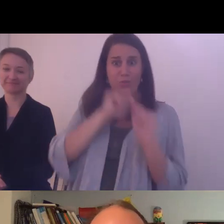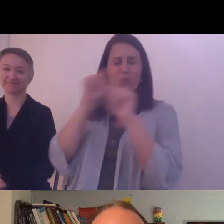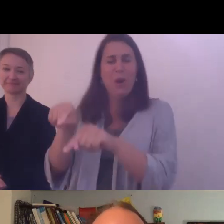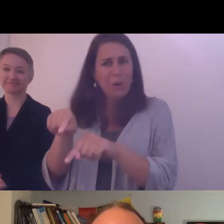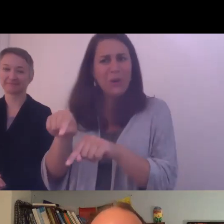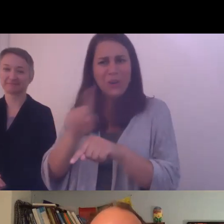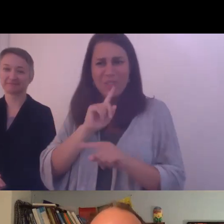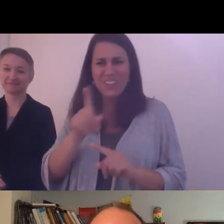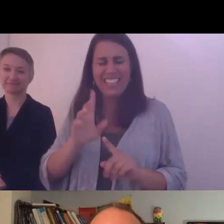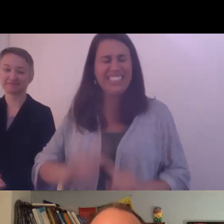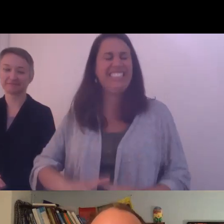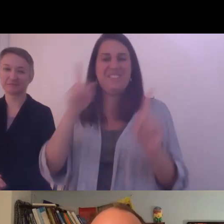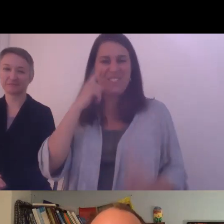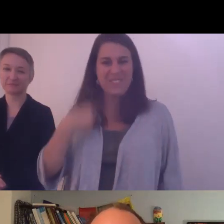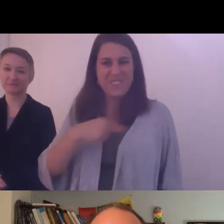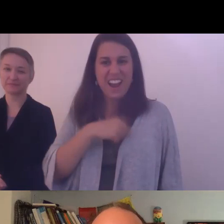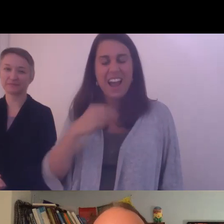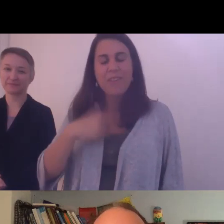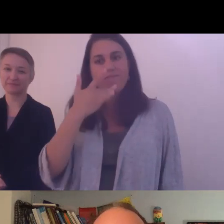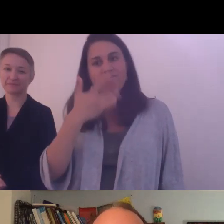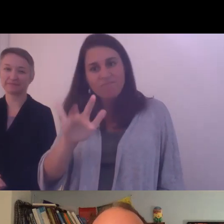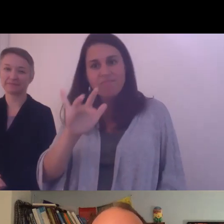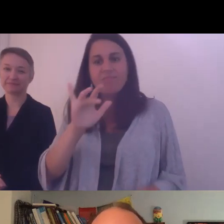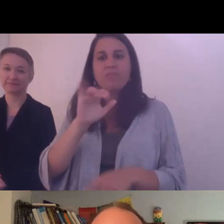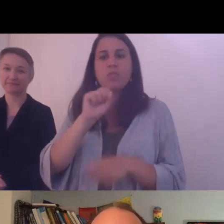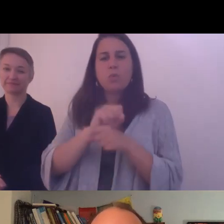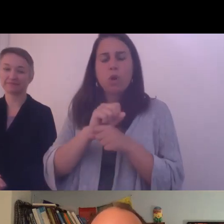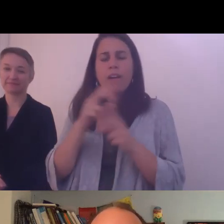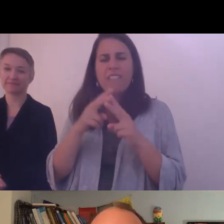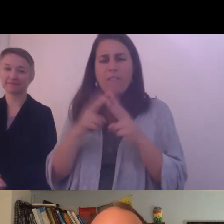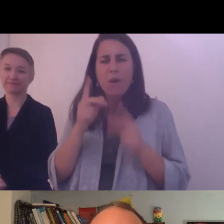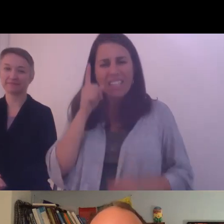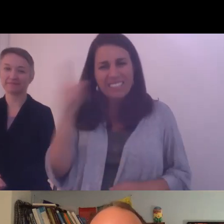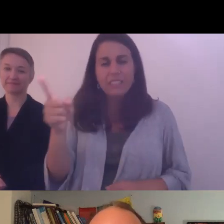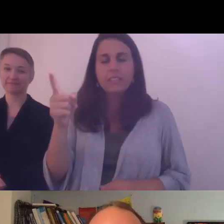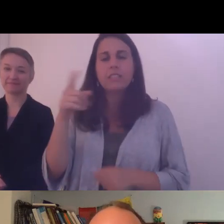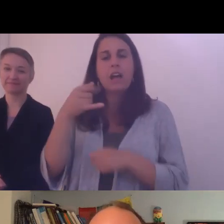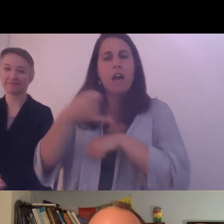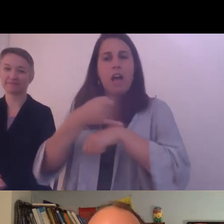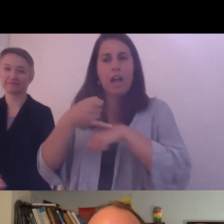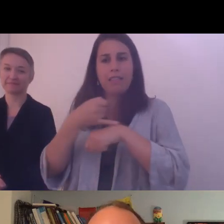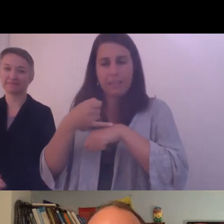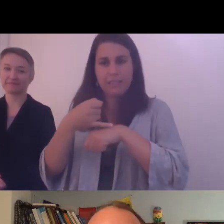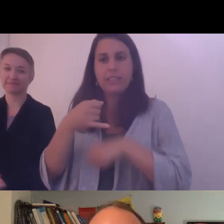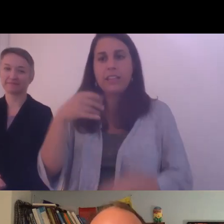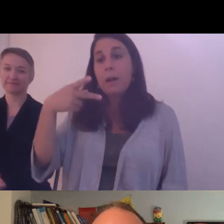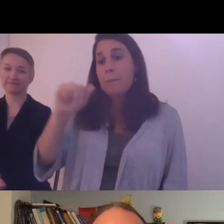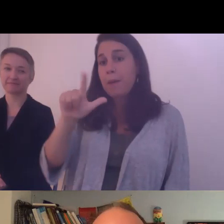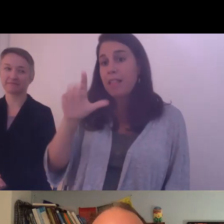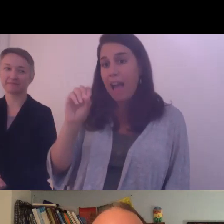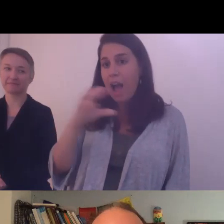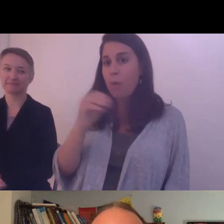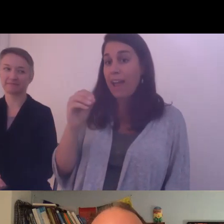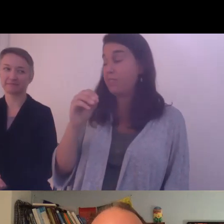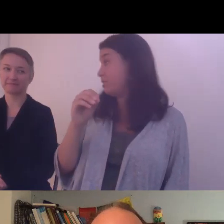in. And we are very fortunate to work in a very remote set of islands in the Northern Marianas and in Palau.